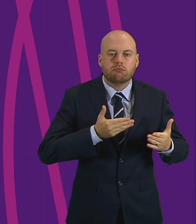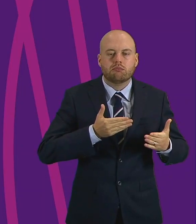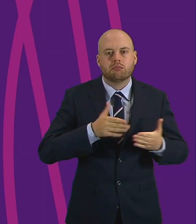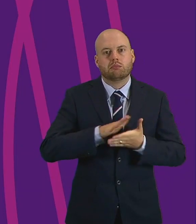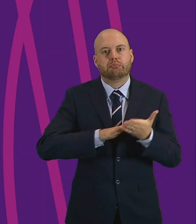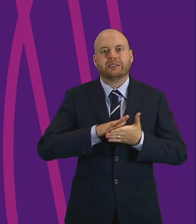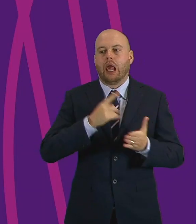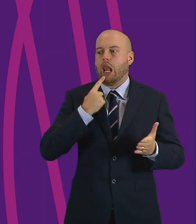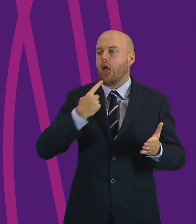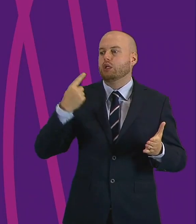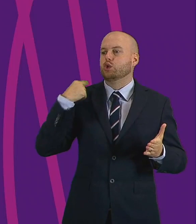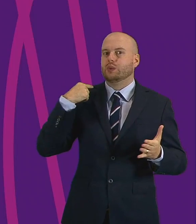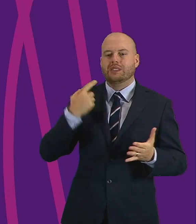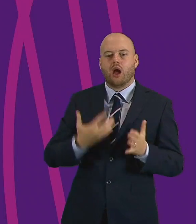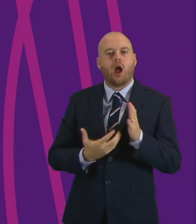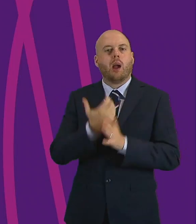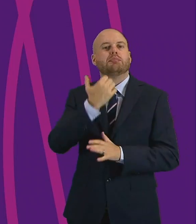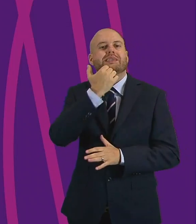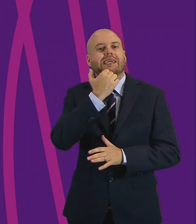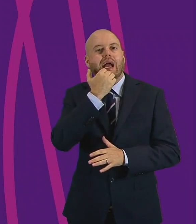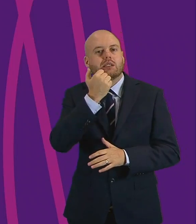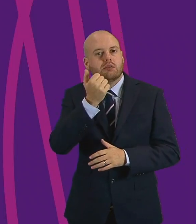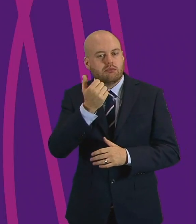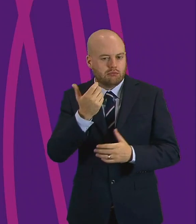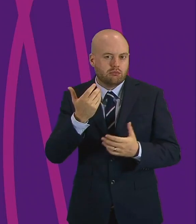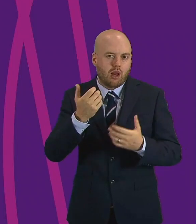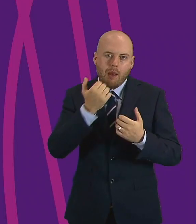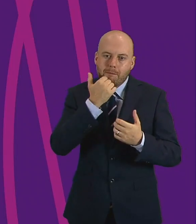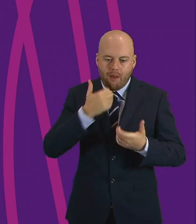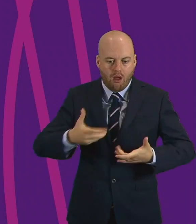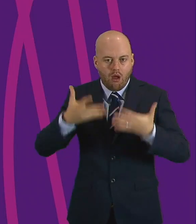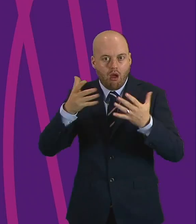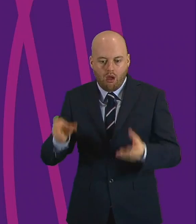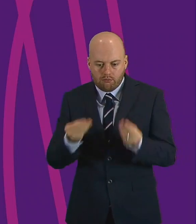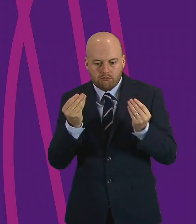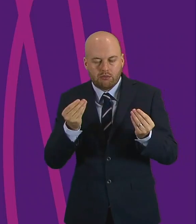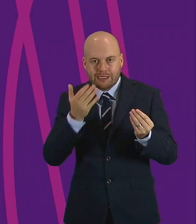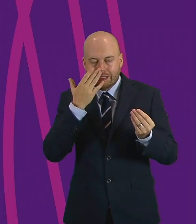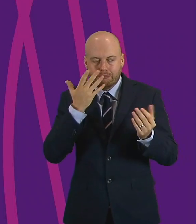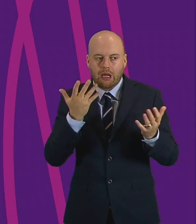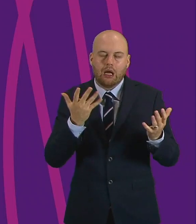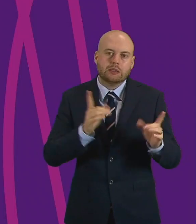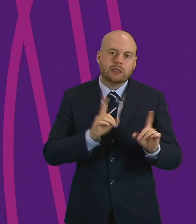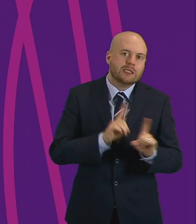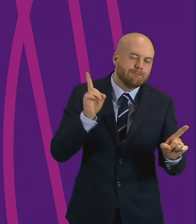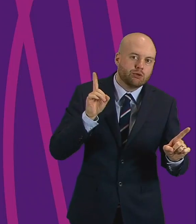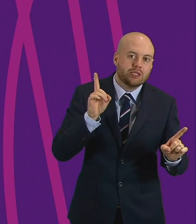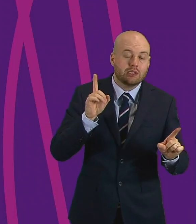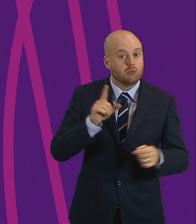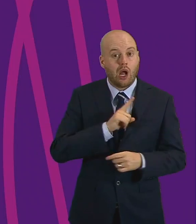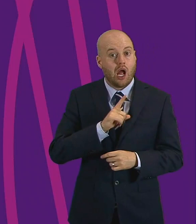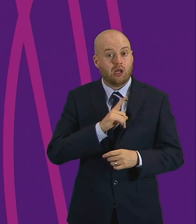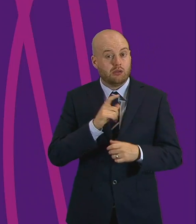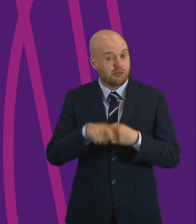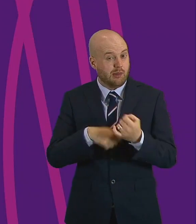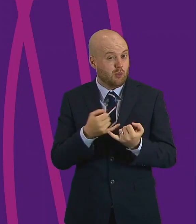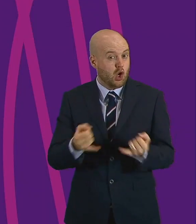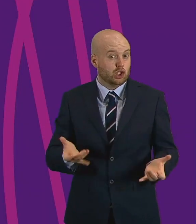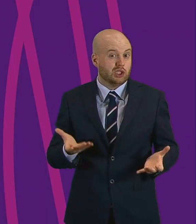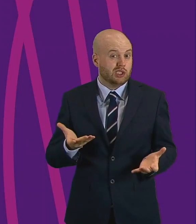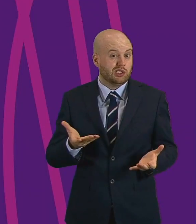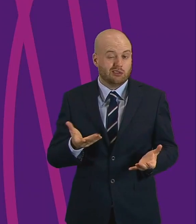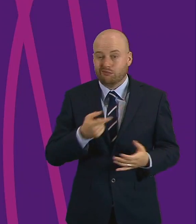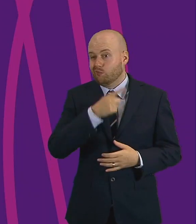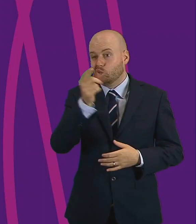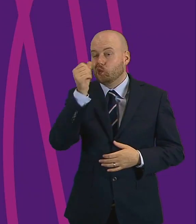of numbers. Now, anyone who knows anything about black holes will know they can easily get bigger and become what